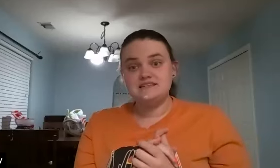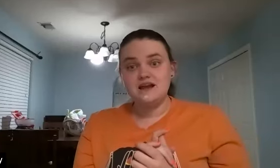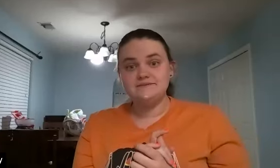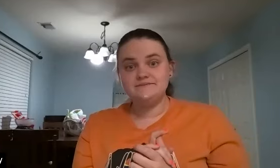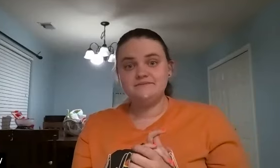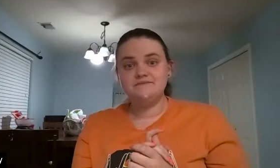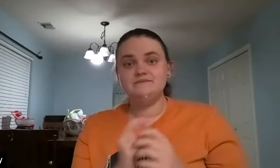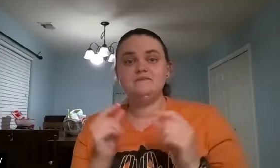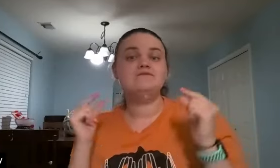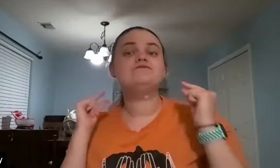Frankenstein.